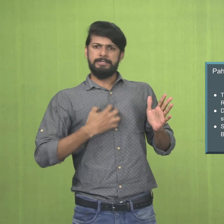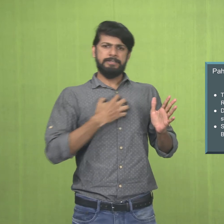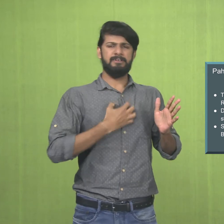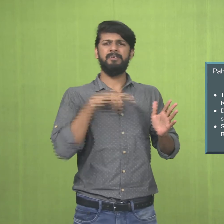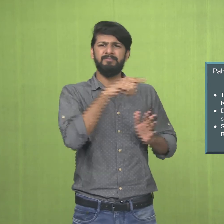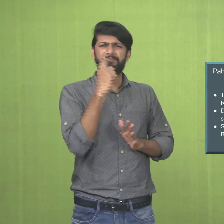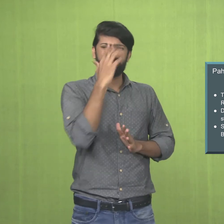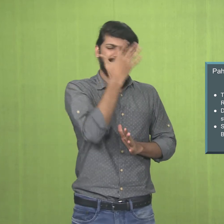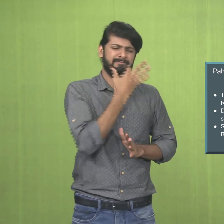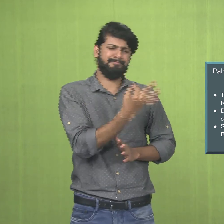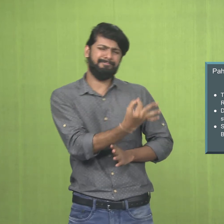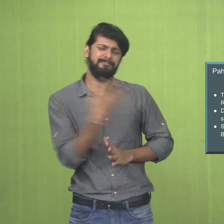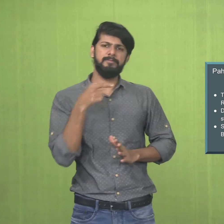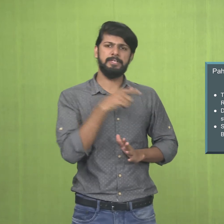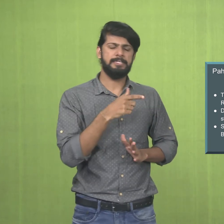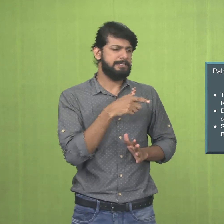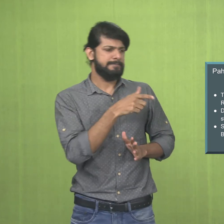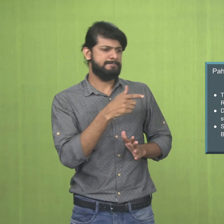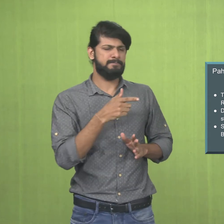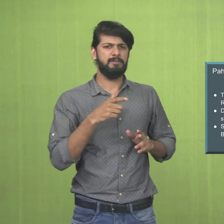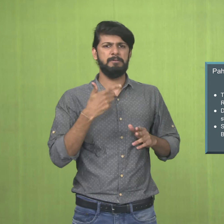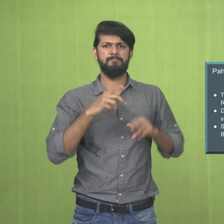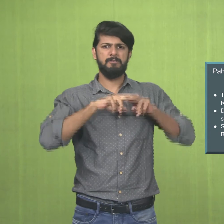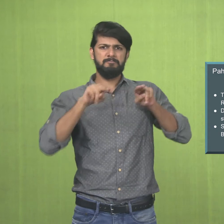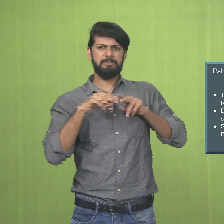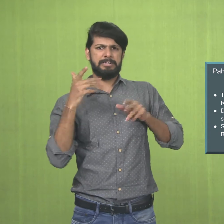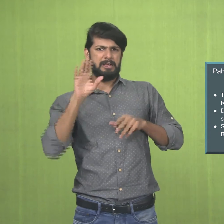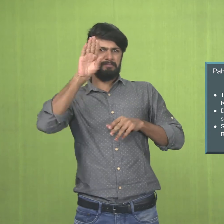it happened that Heer's family